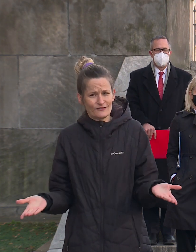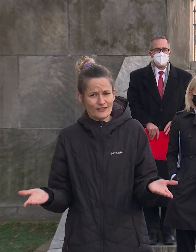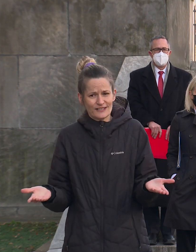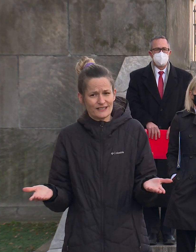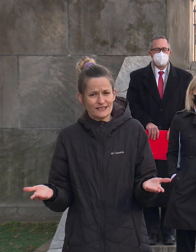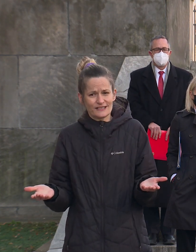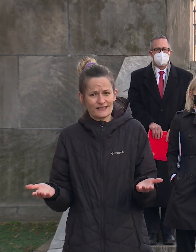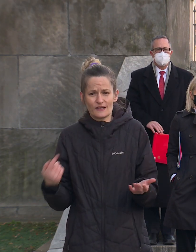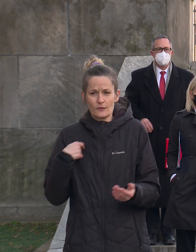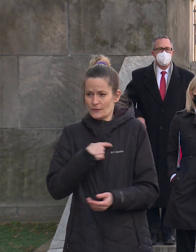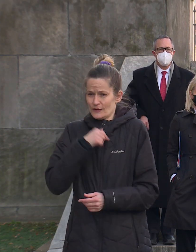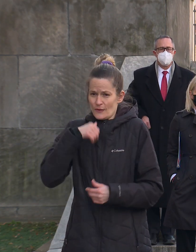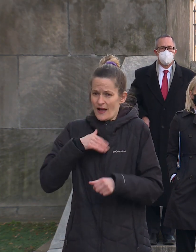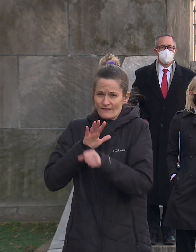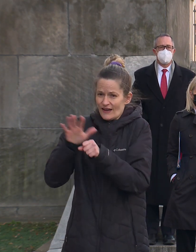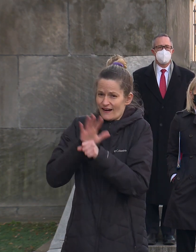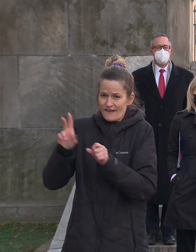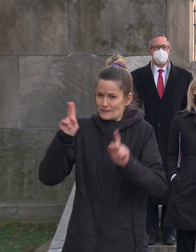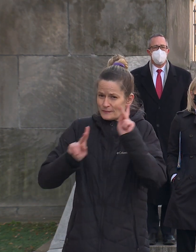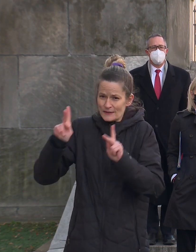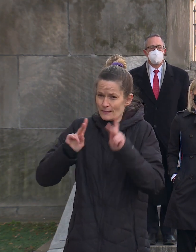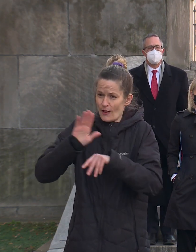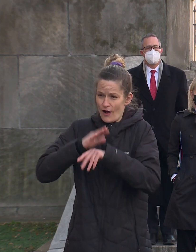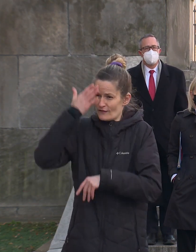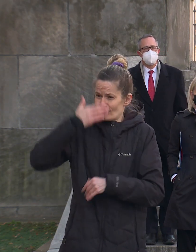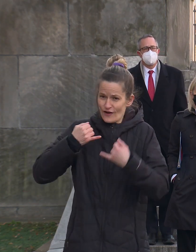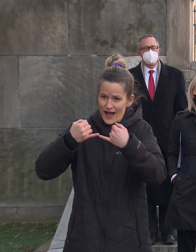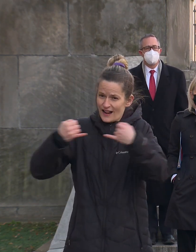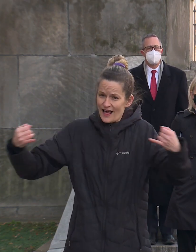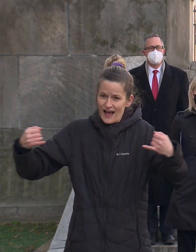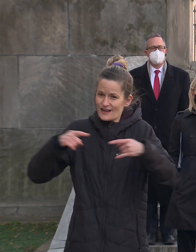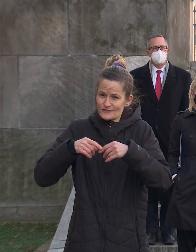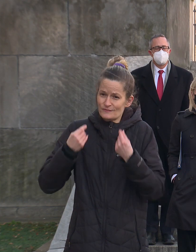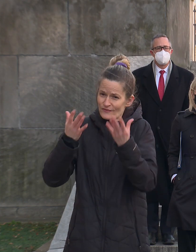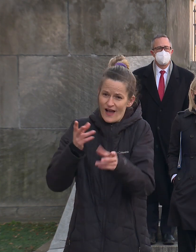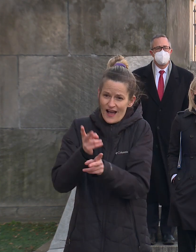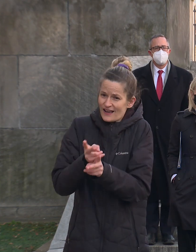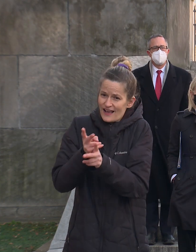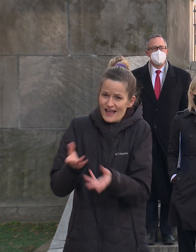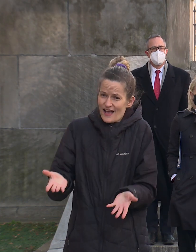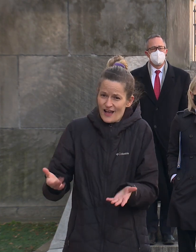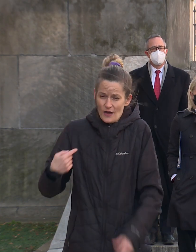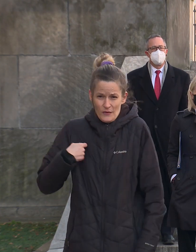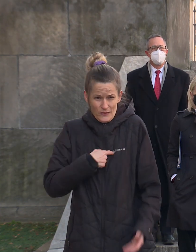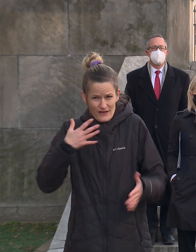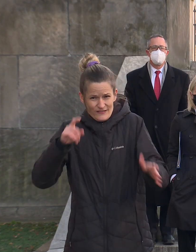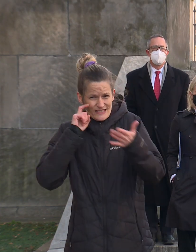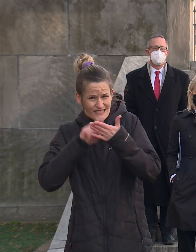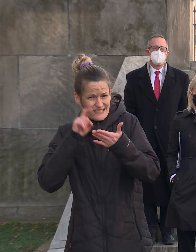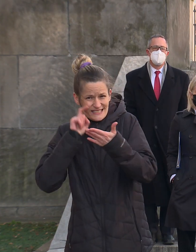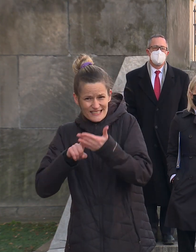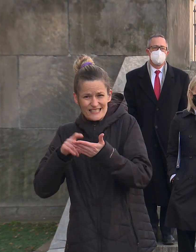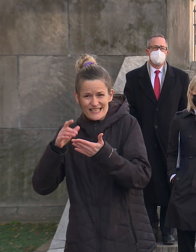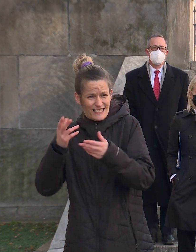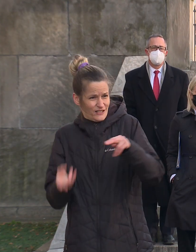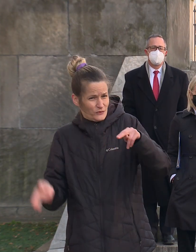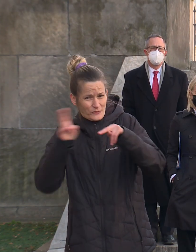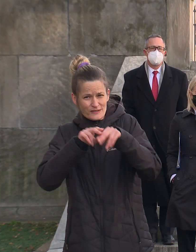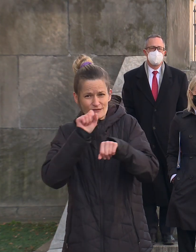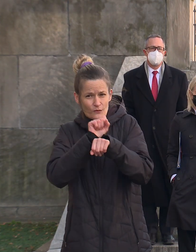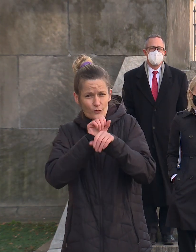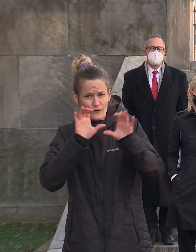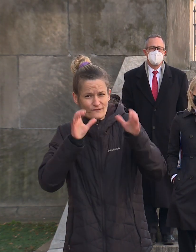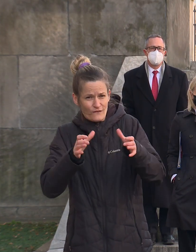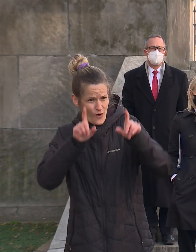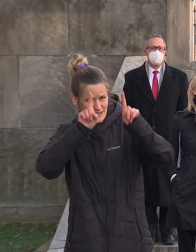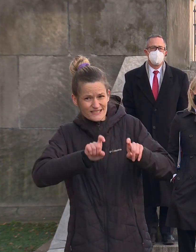to deliver care. We've also seen an increase in our workforce testing positive at a